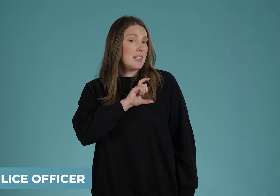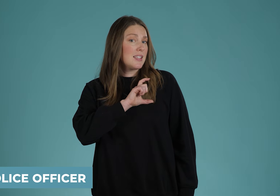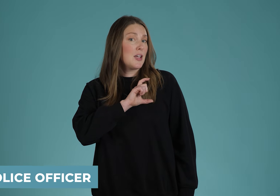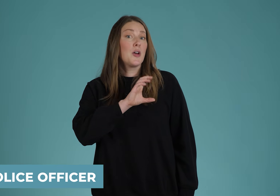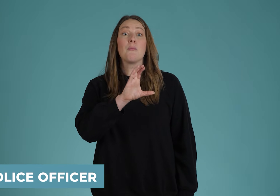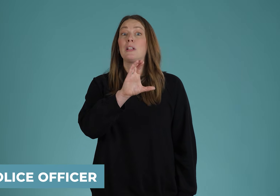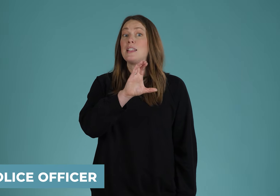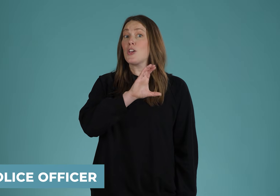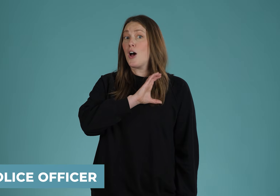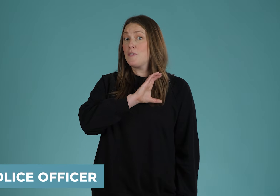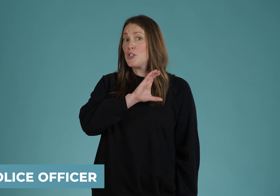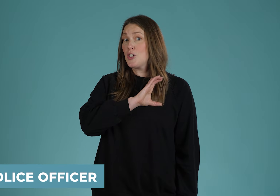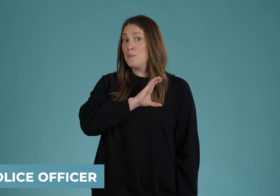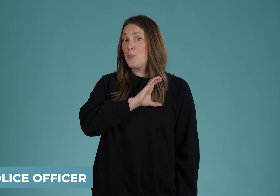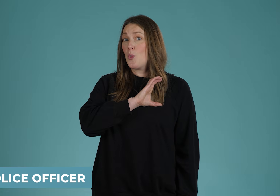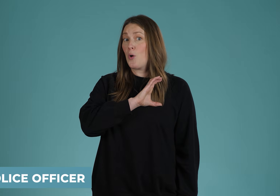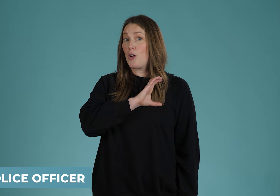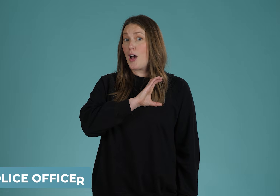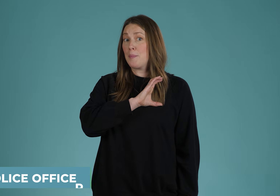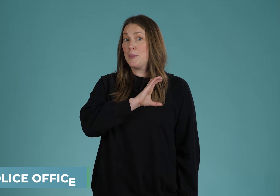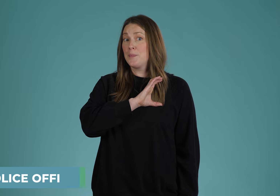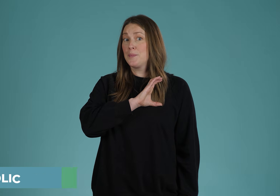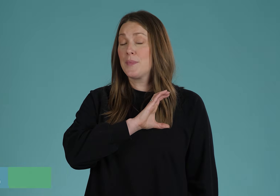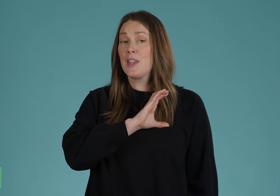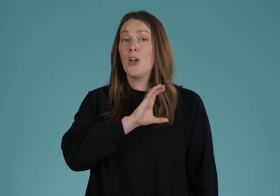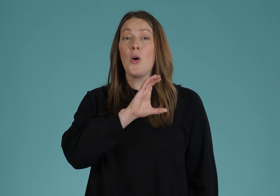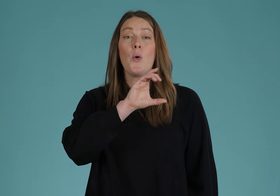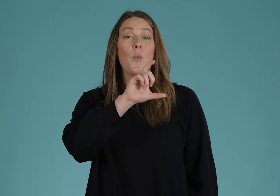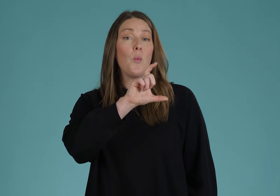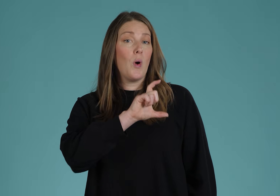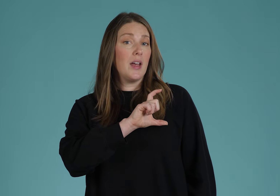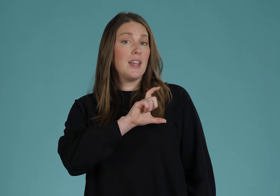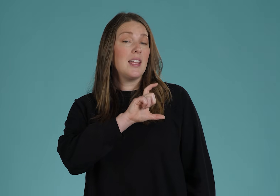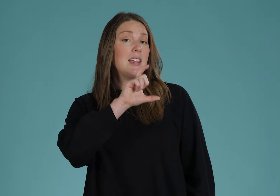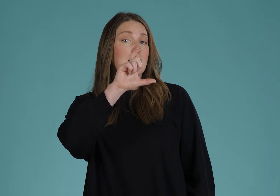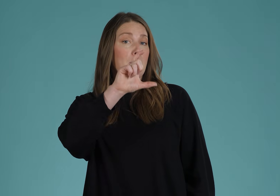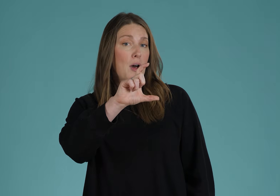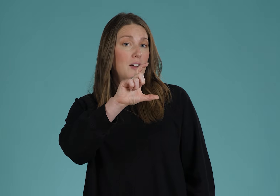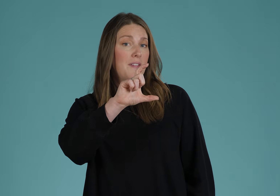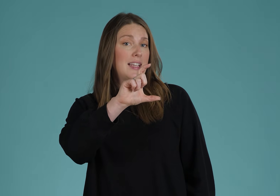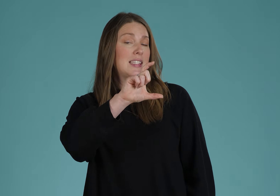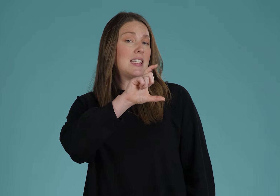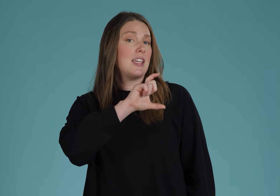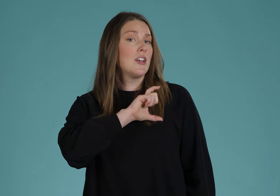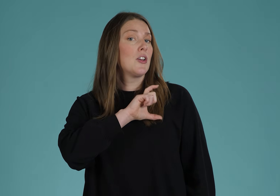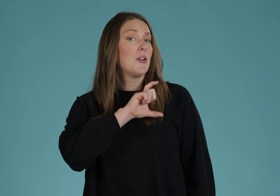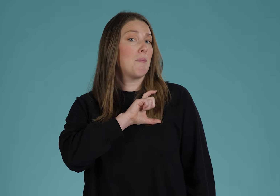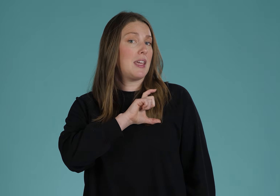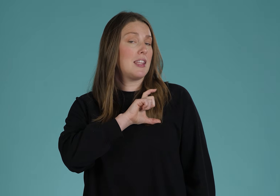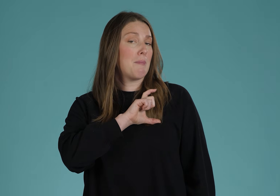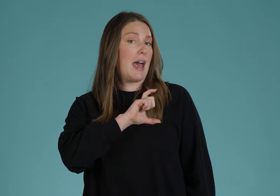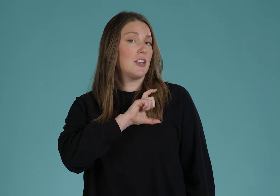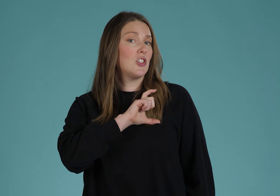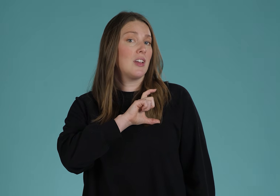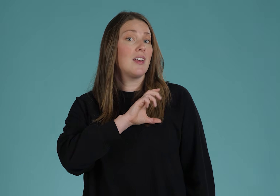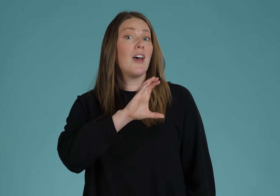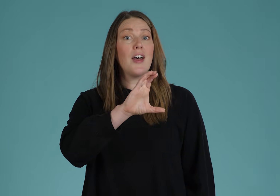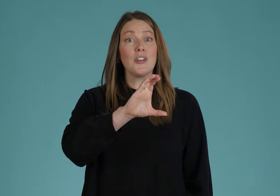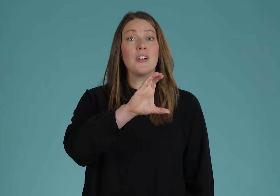Police, police officer, or cop. One is a modified C, making the badge, and the other